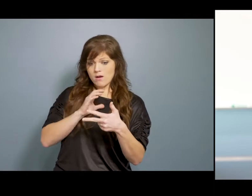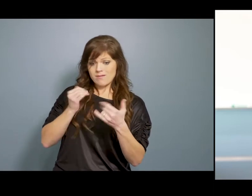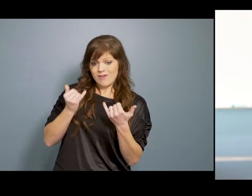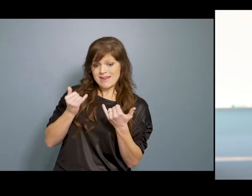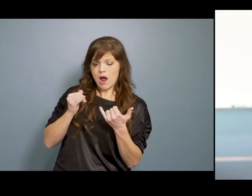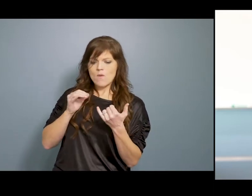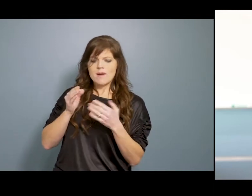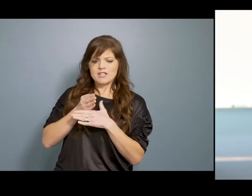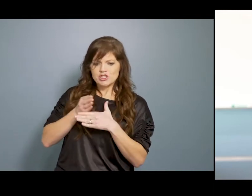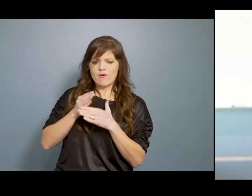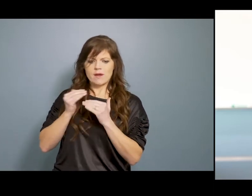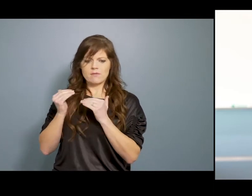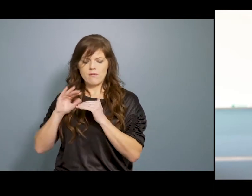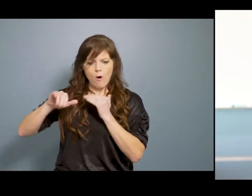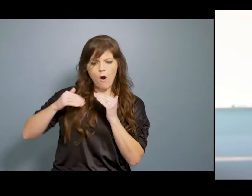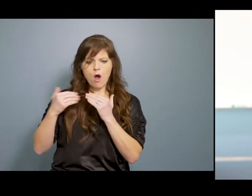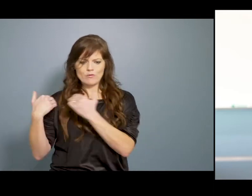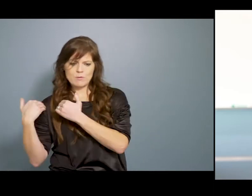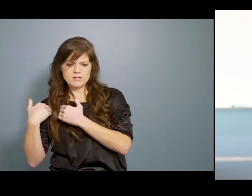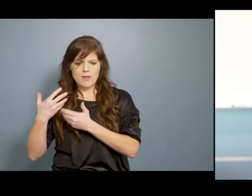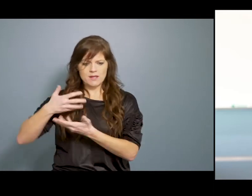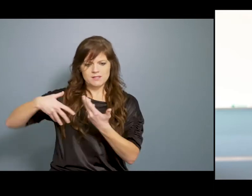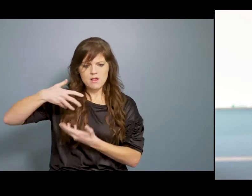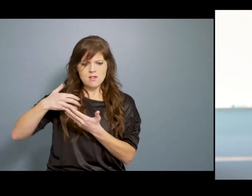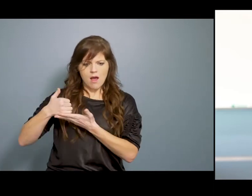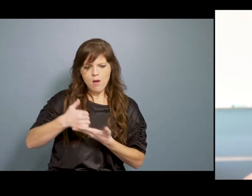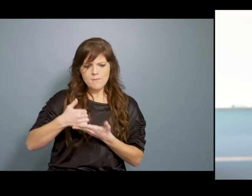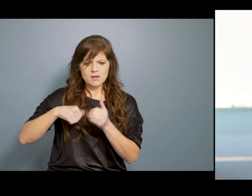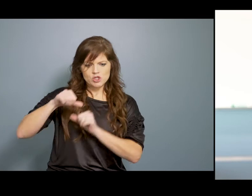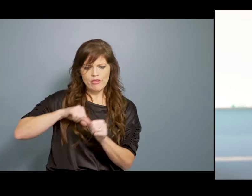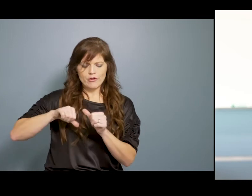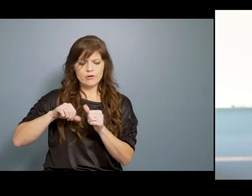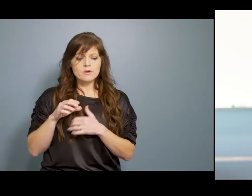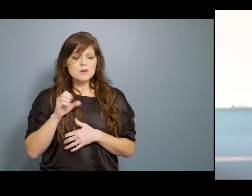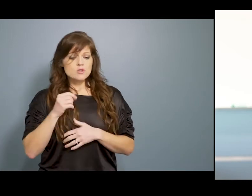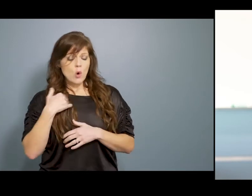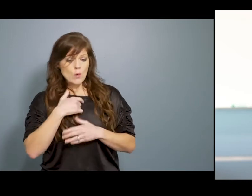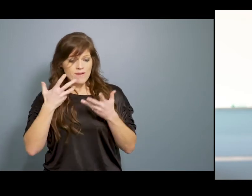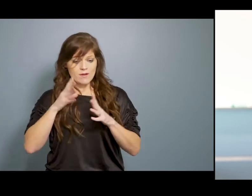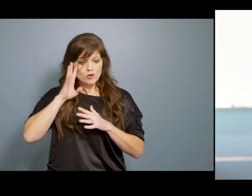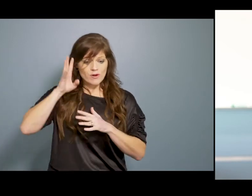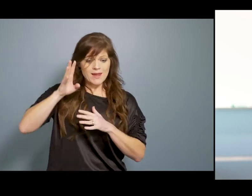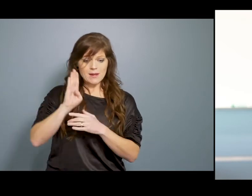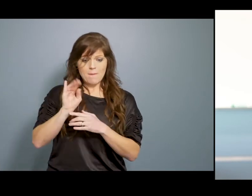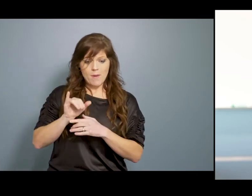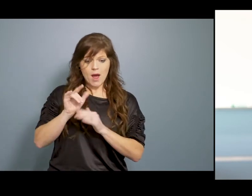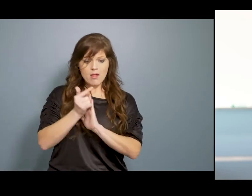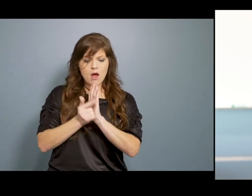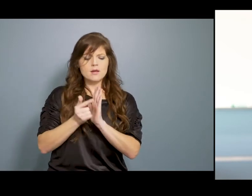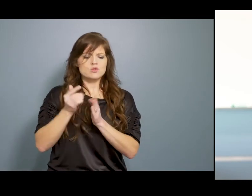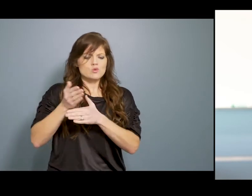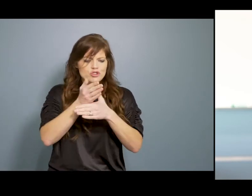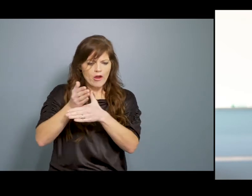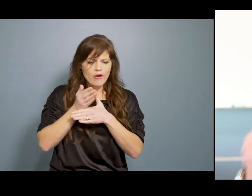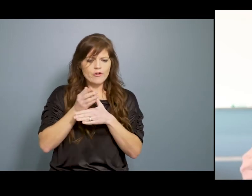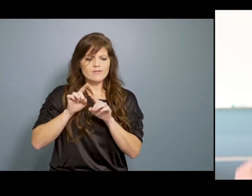responsibilities. In that, we have created new bylaws to establish that shared responsibility. So in